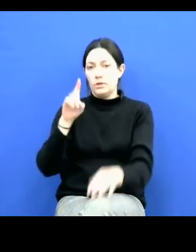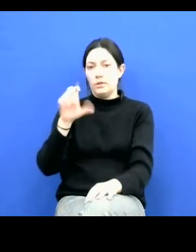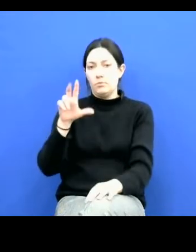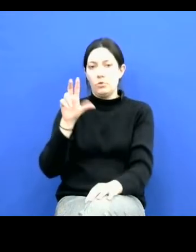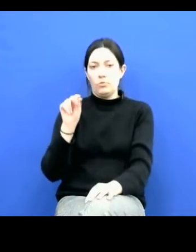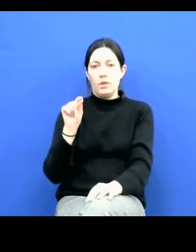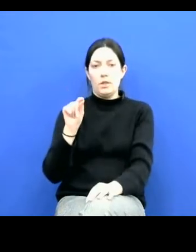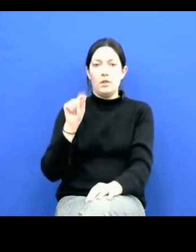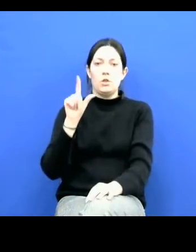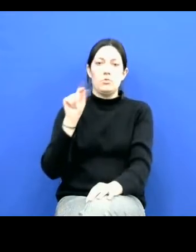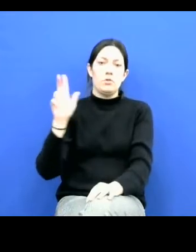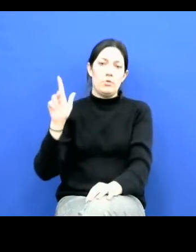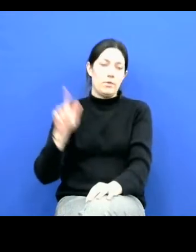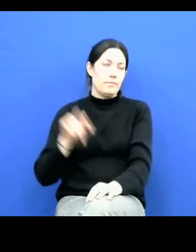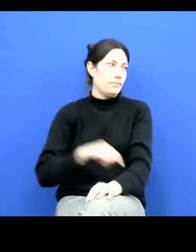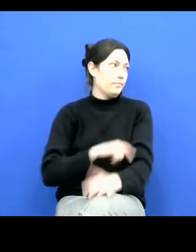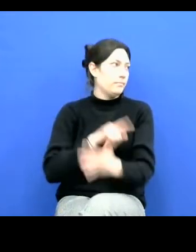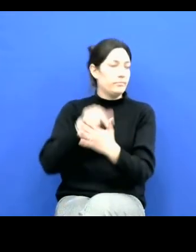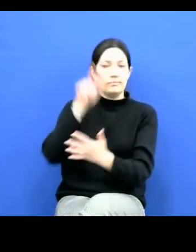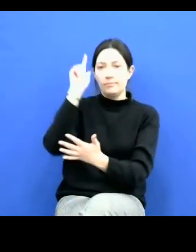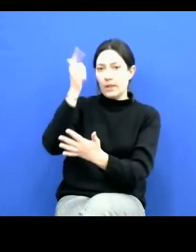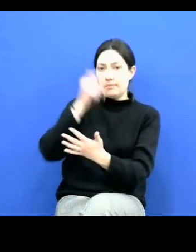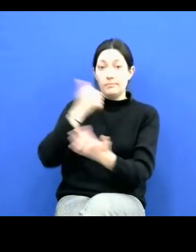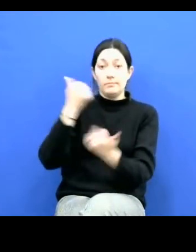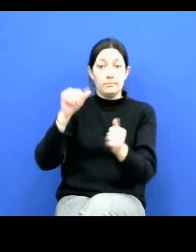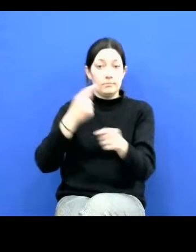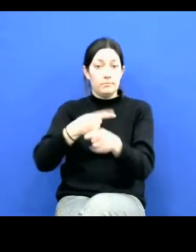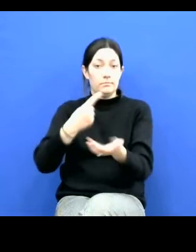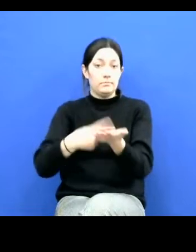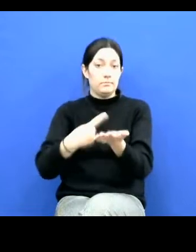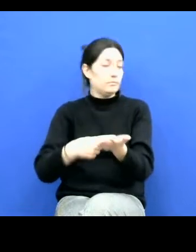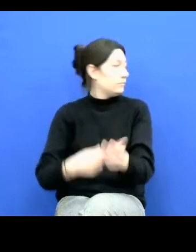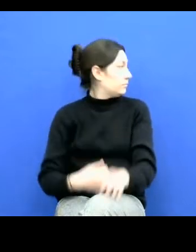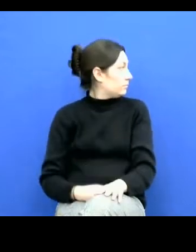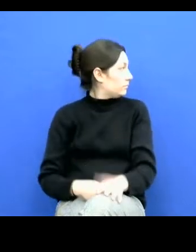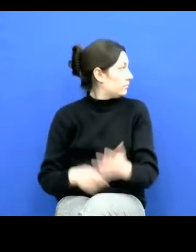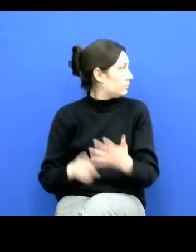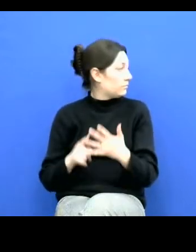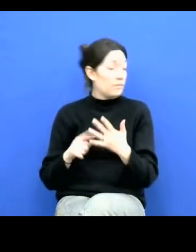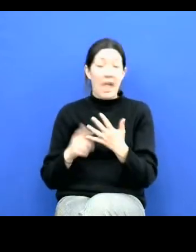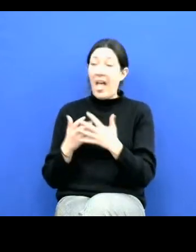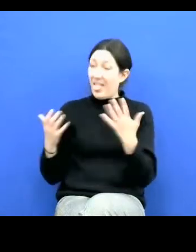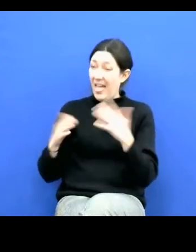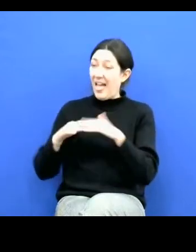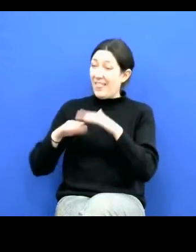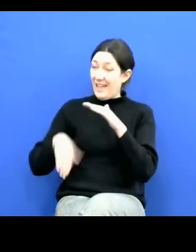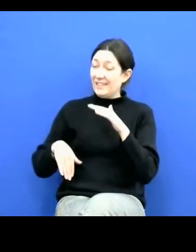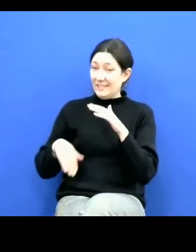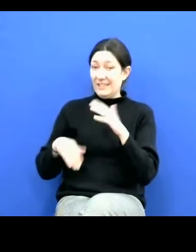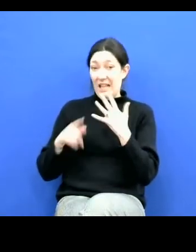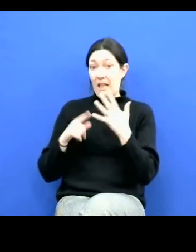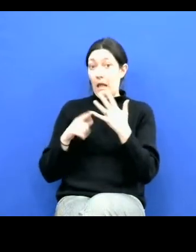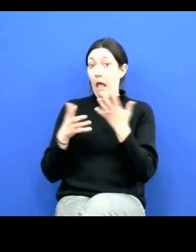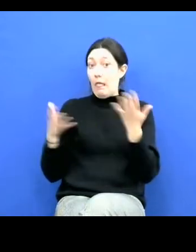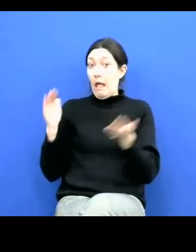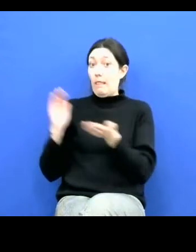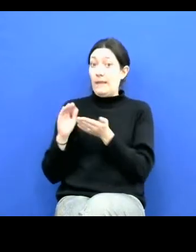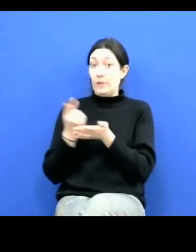20th, 2023. Second. Any discussion? It was a lot less than last 2 weeks ago. Yeah.